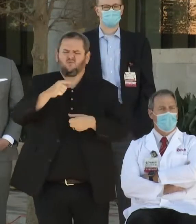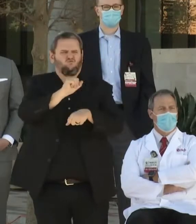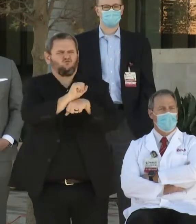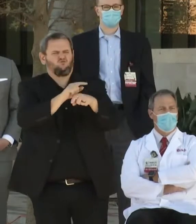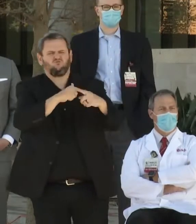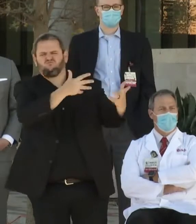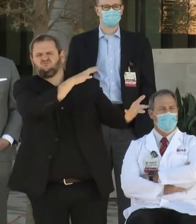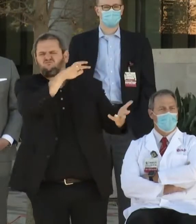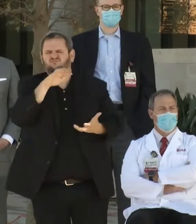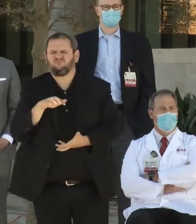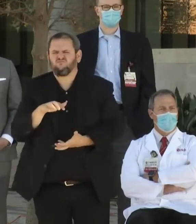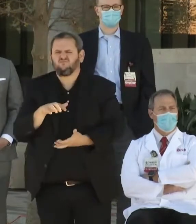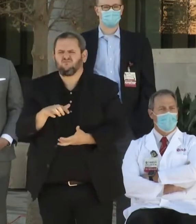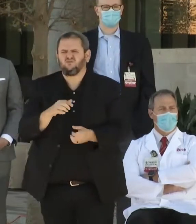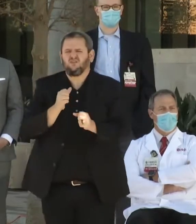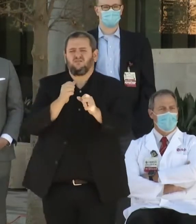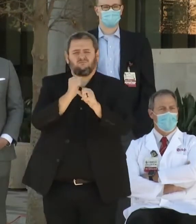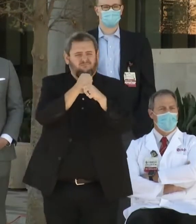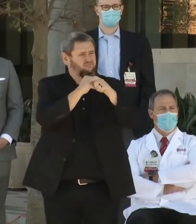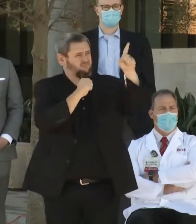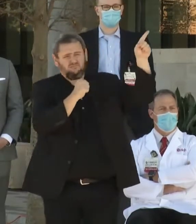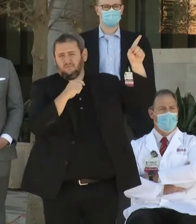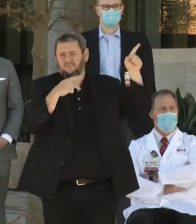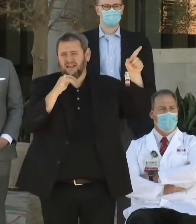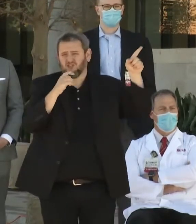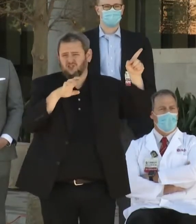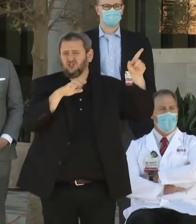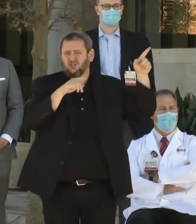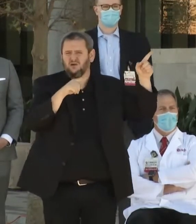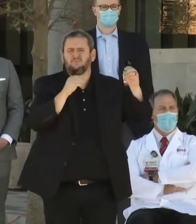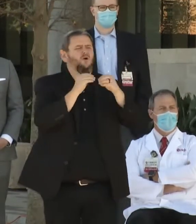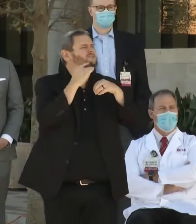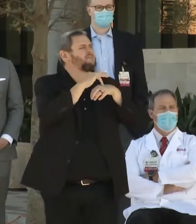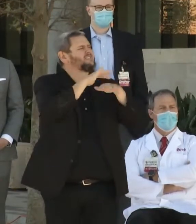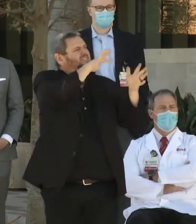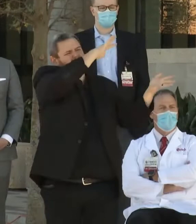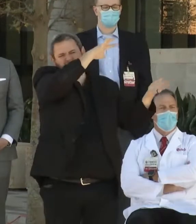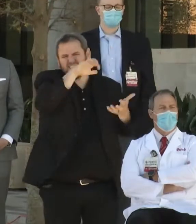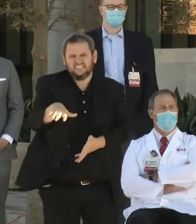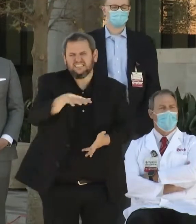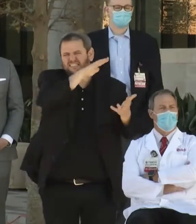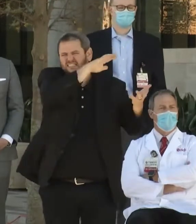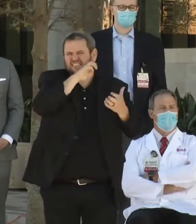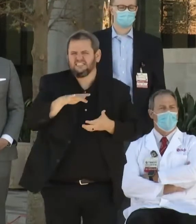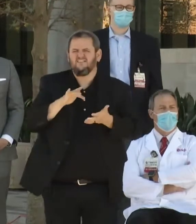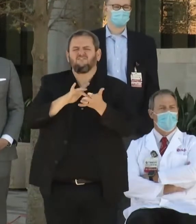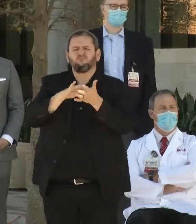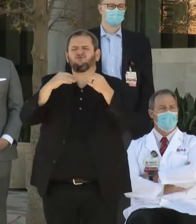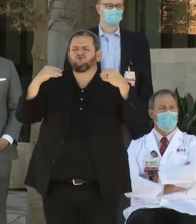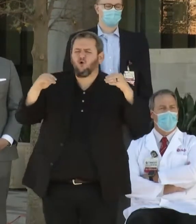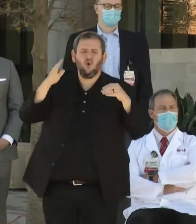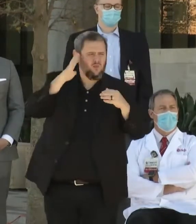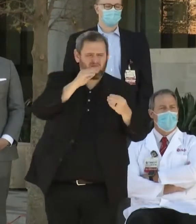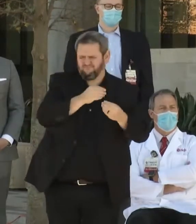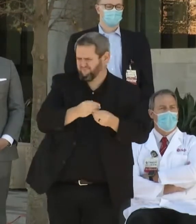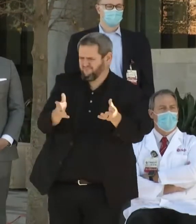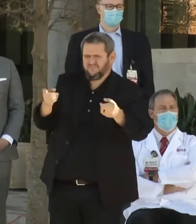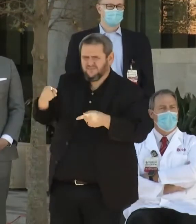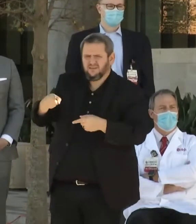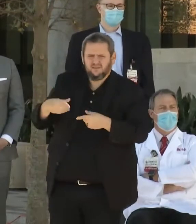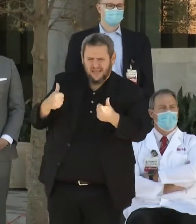available, and many other community partners like retail pharmacies and doctors' offices, they'll also be able to participate in the